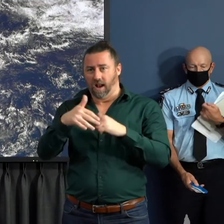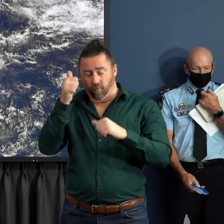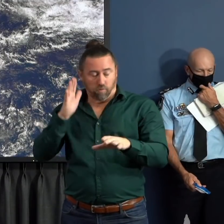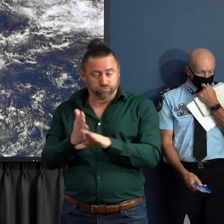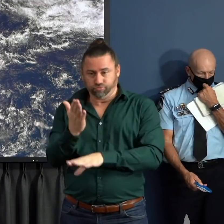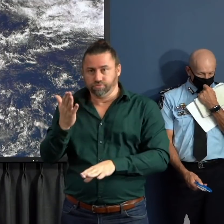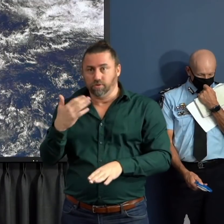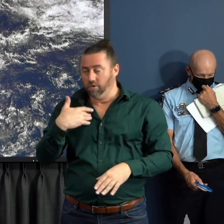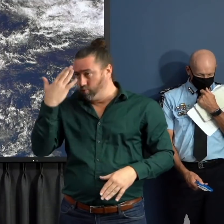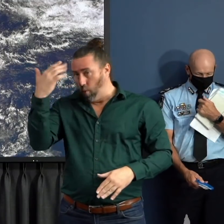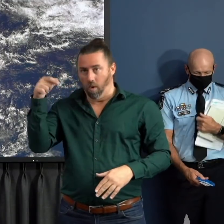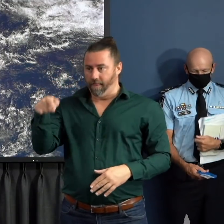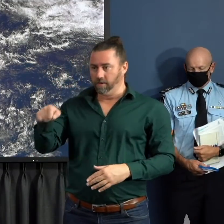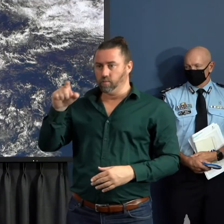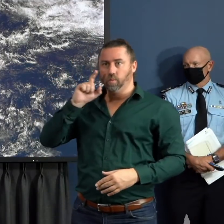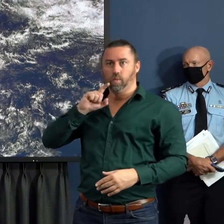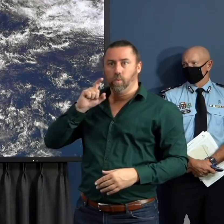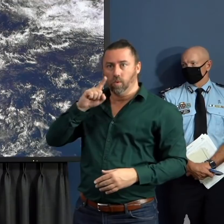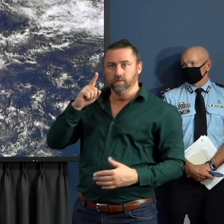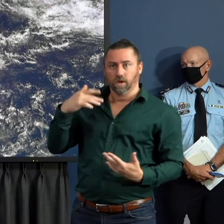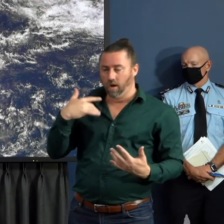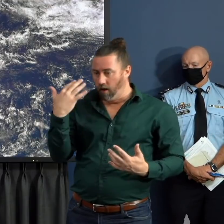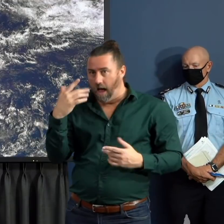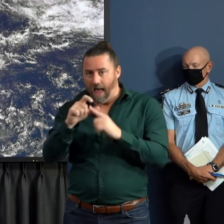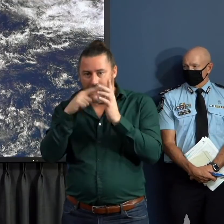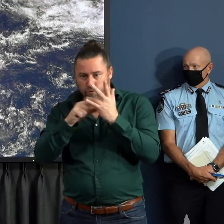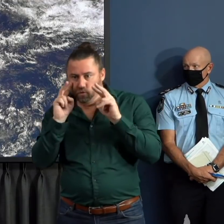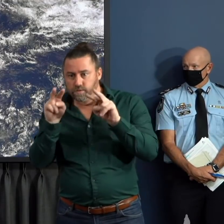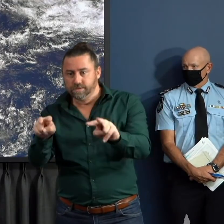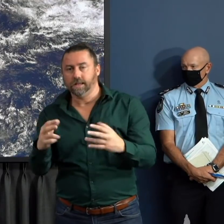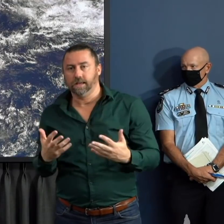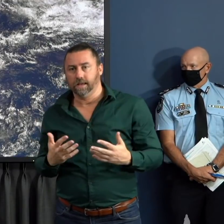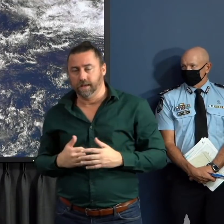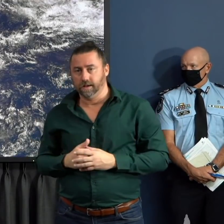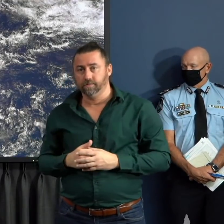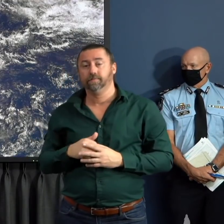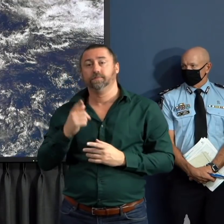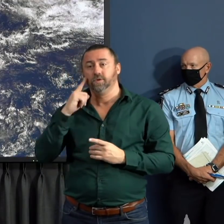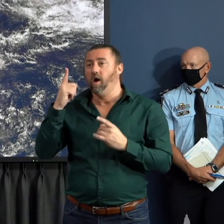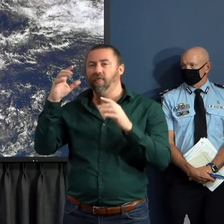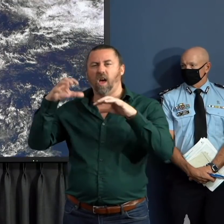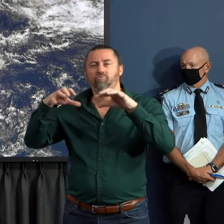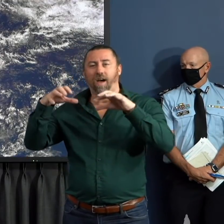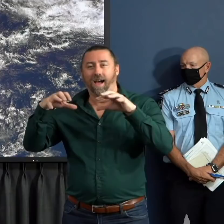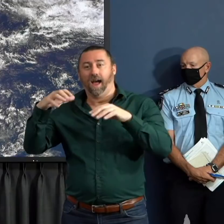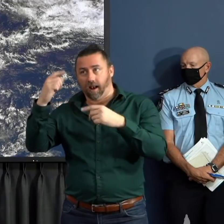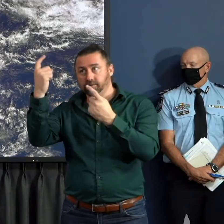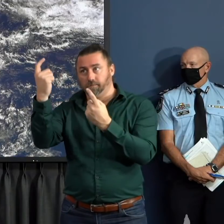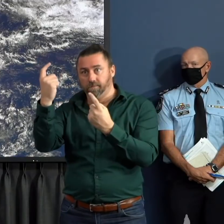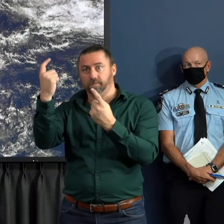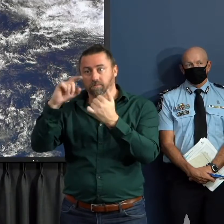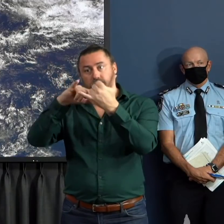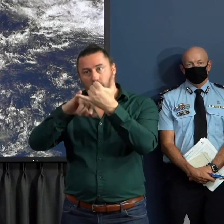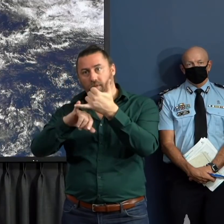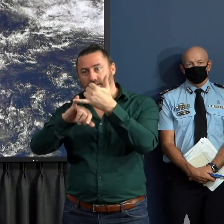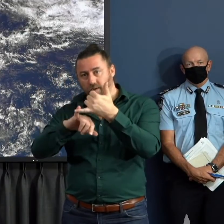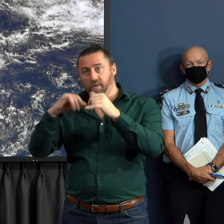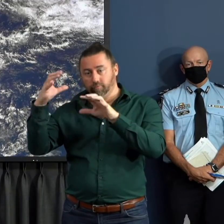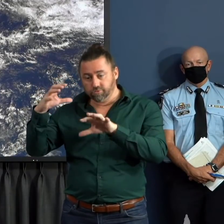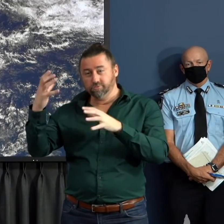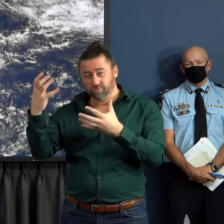logged, and there is danger out there. What we're seeing is the system start to move south gradually, so we're seeing increased